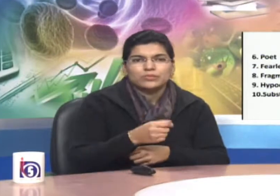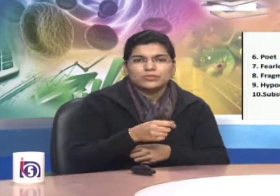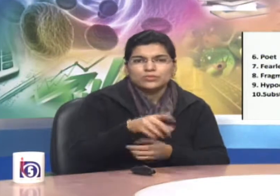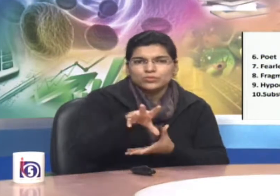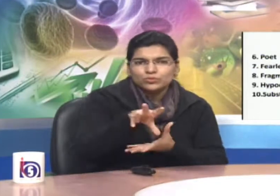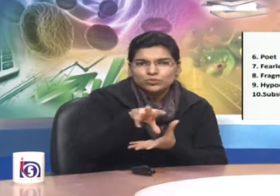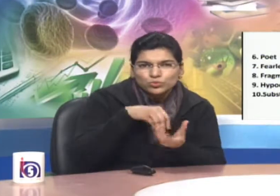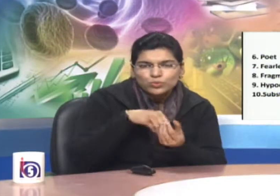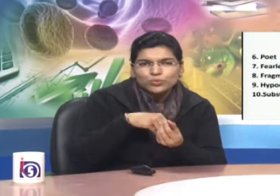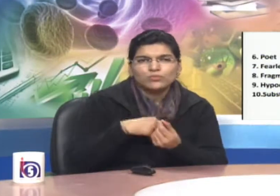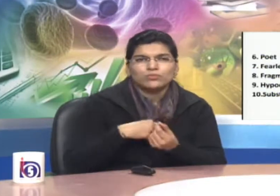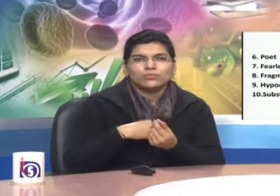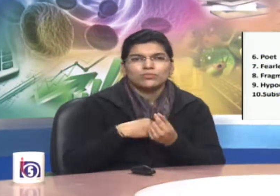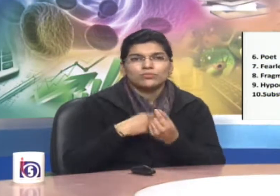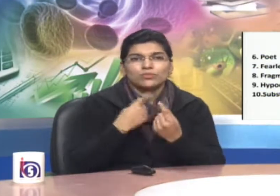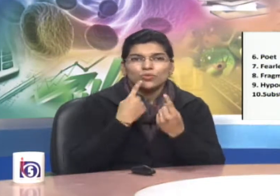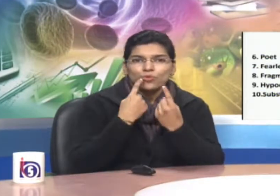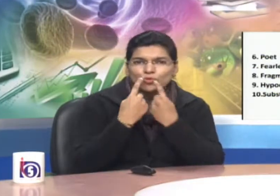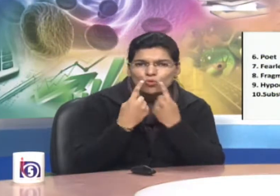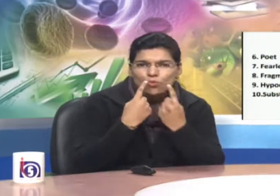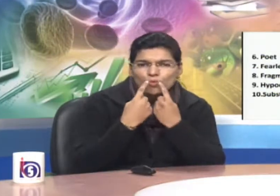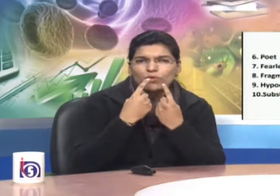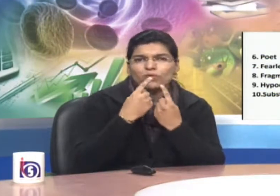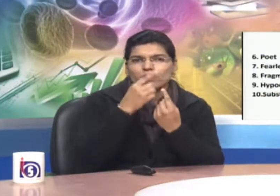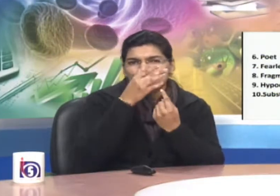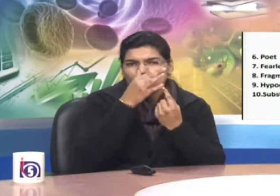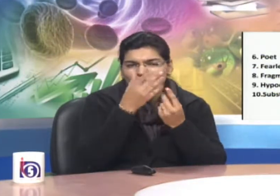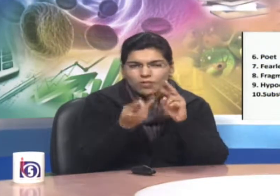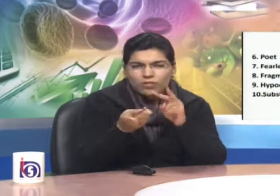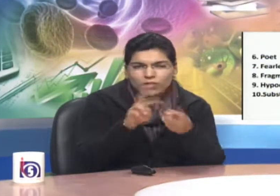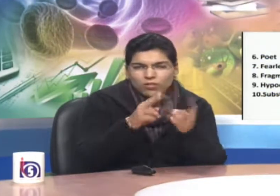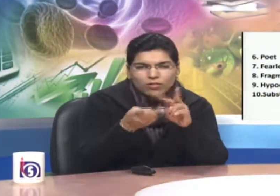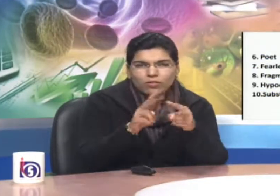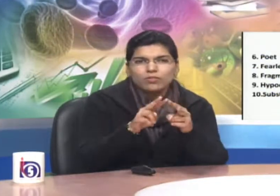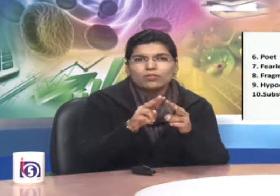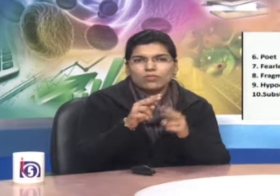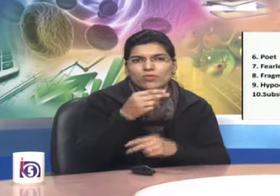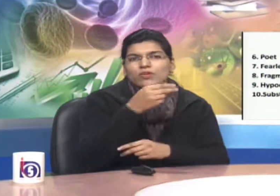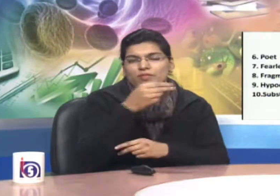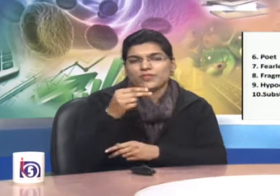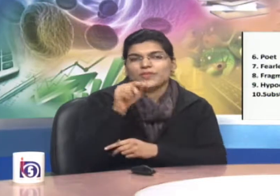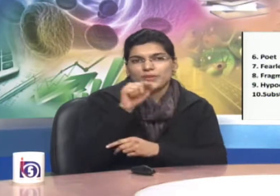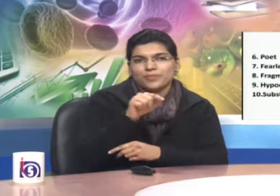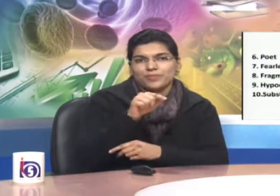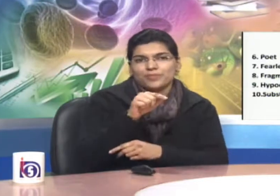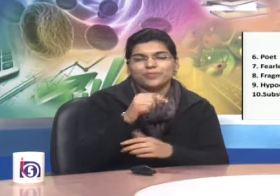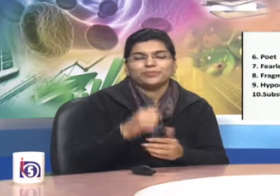double-faced people, lying, having two faces.